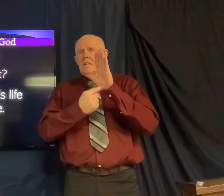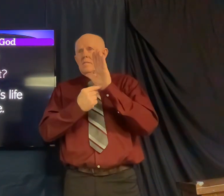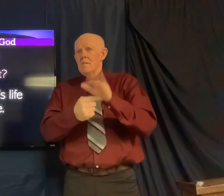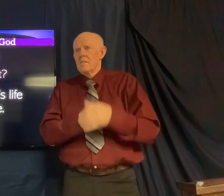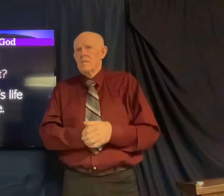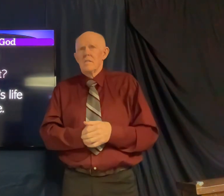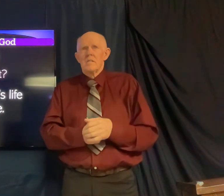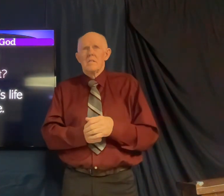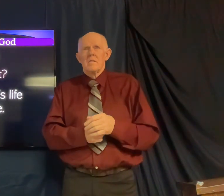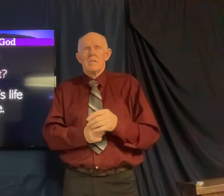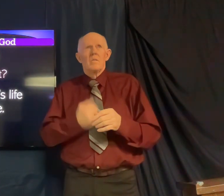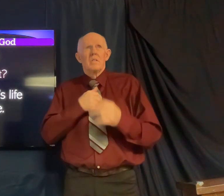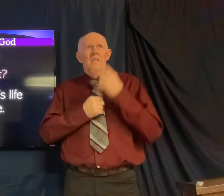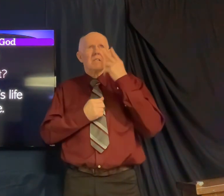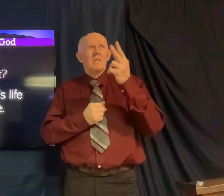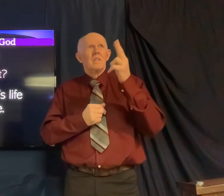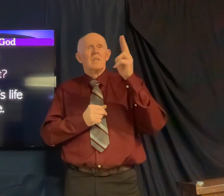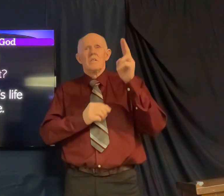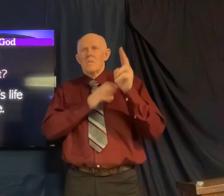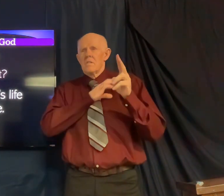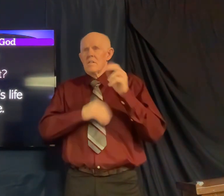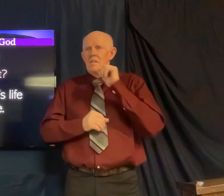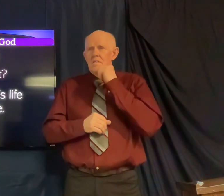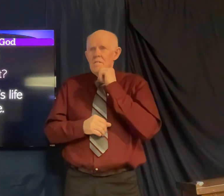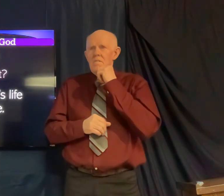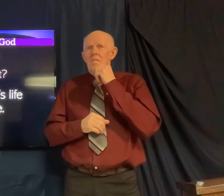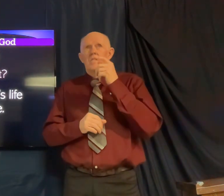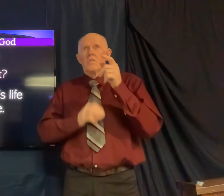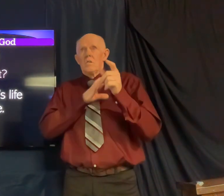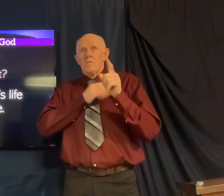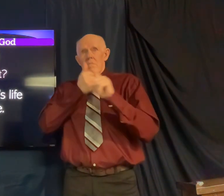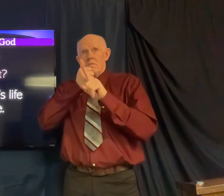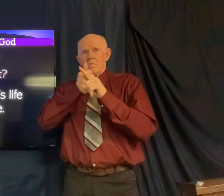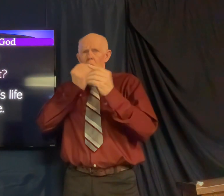and his example. We see his suffering,